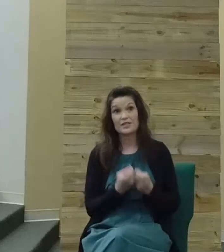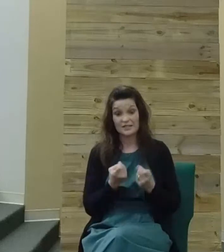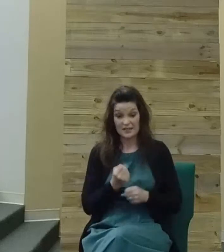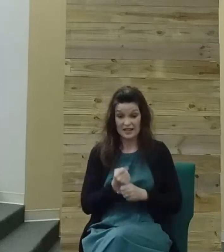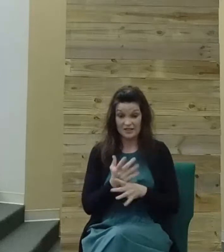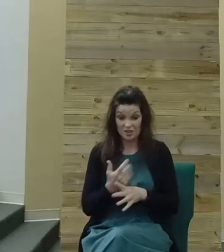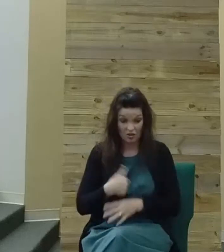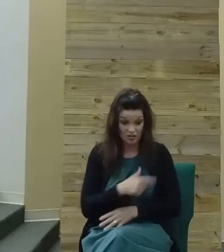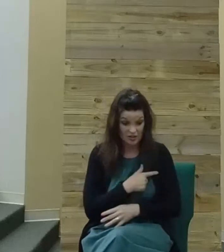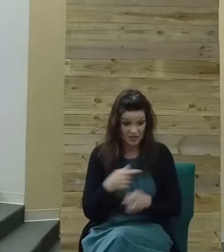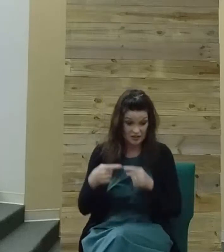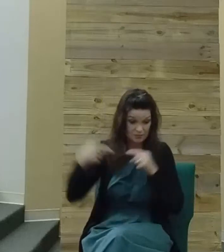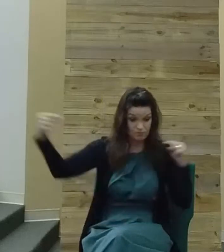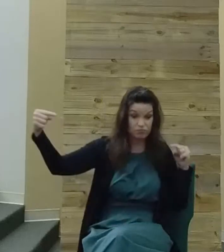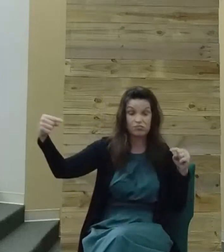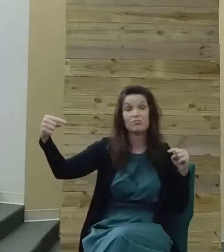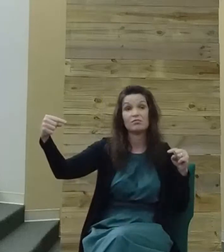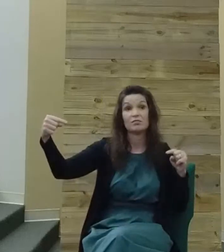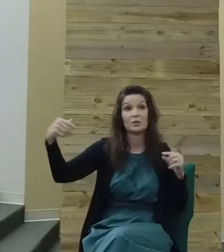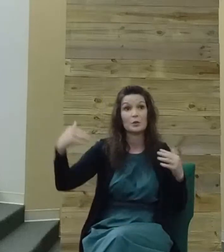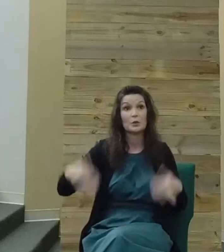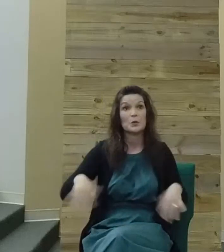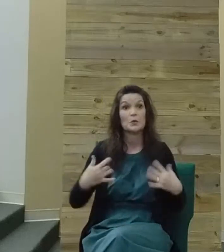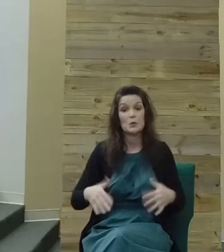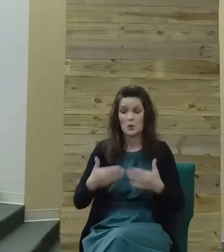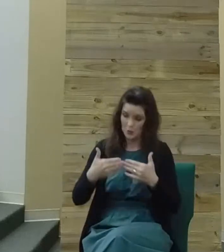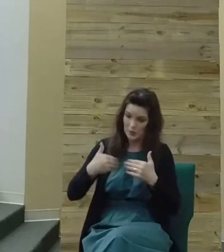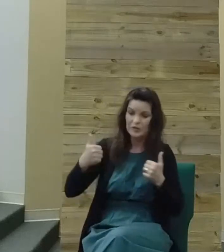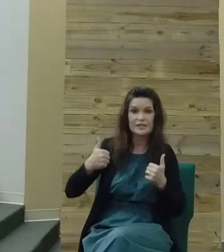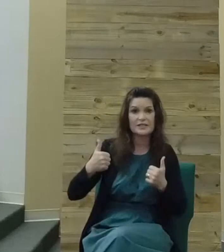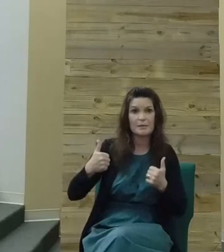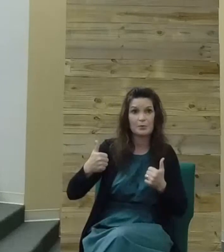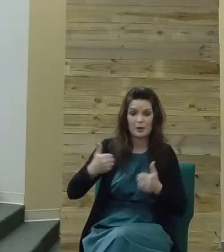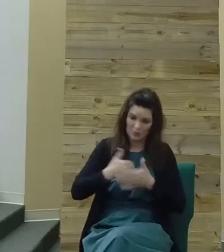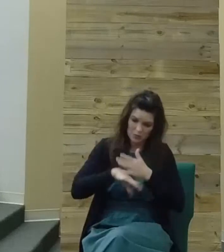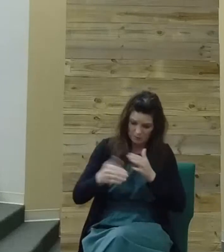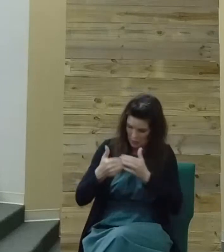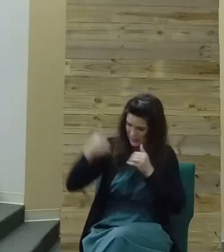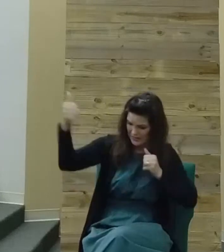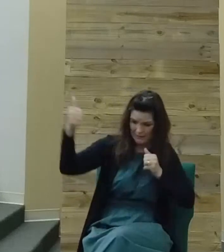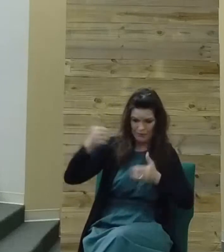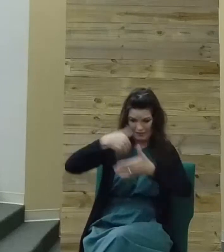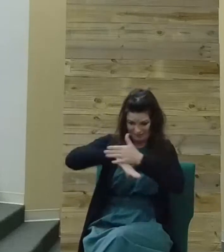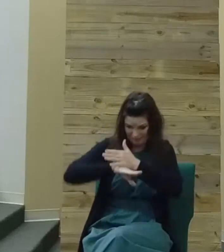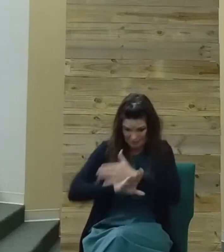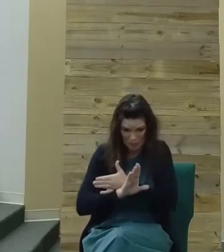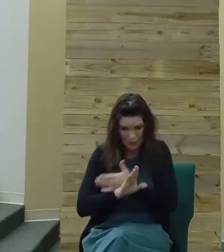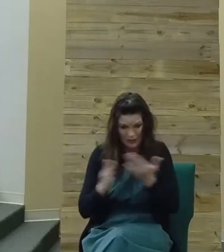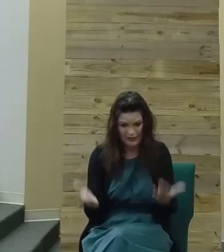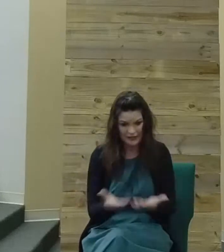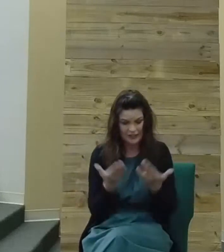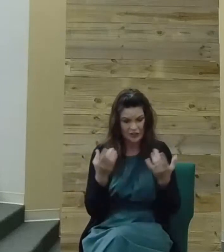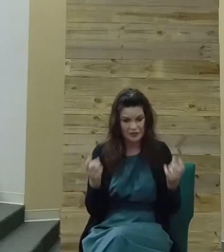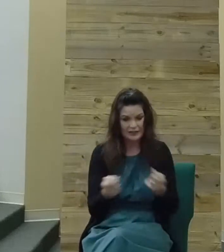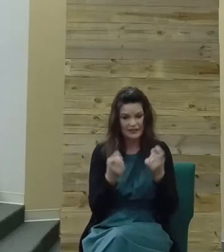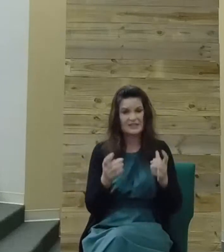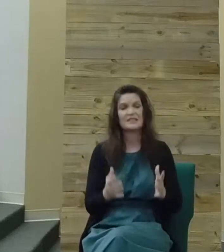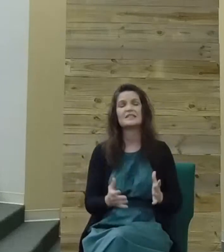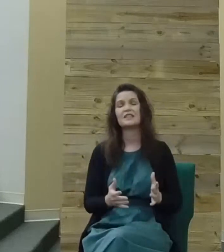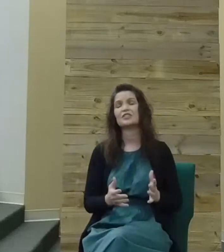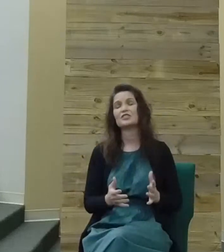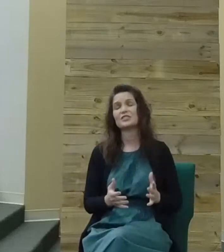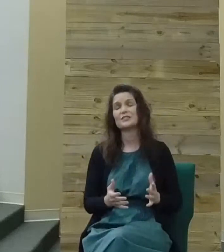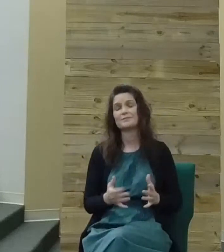sin has caused us to be the enemies of God. We're born separated from God. We come into the world